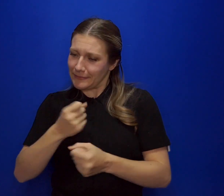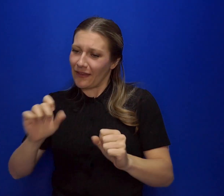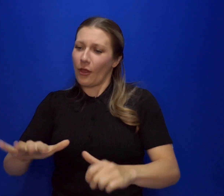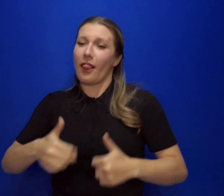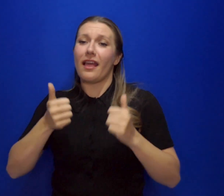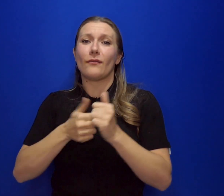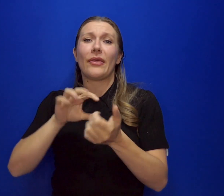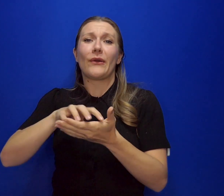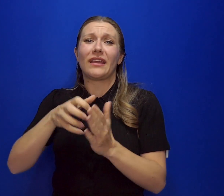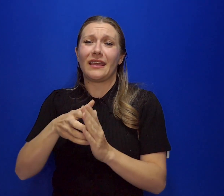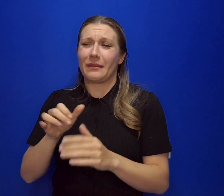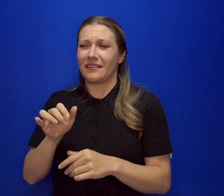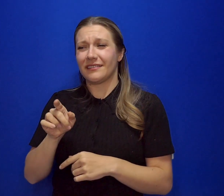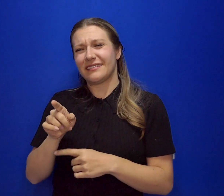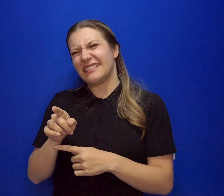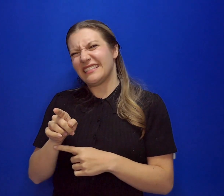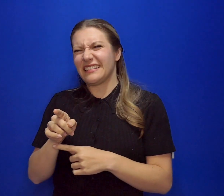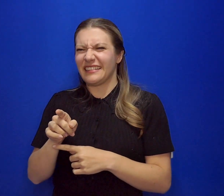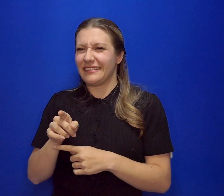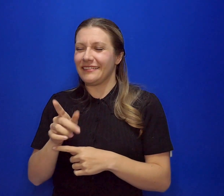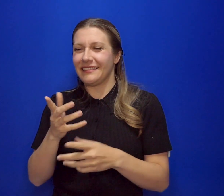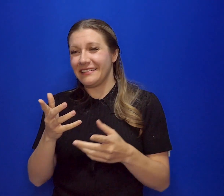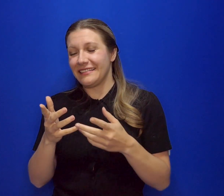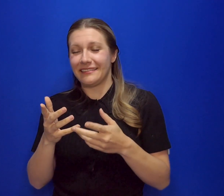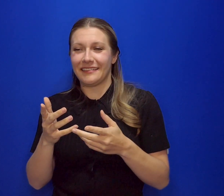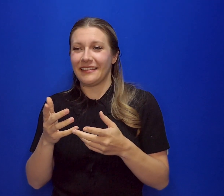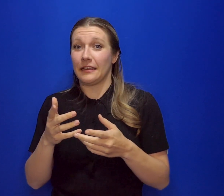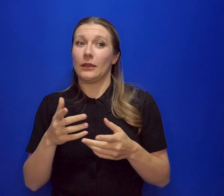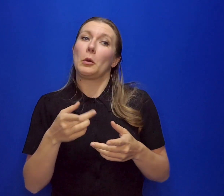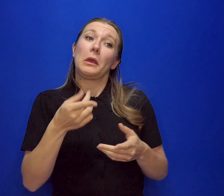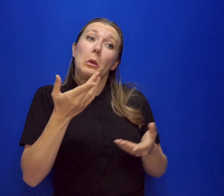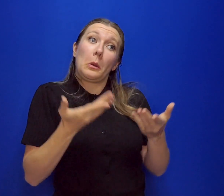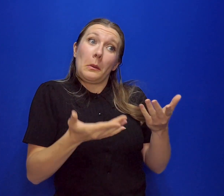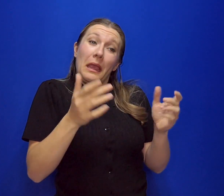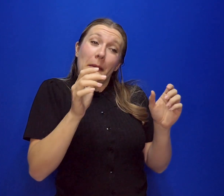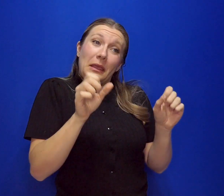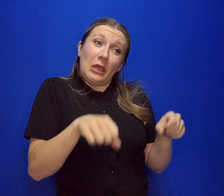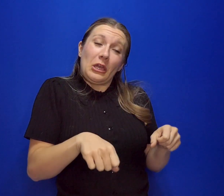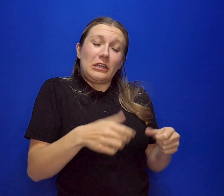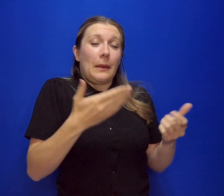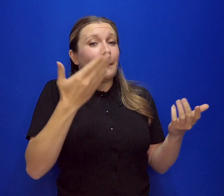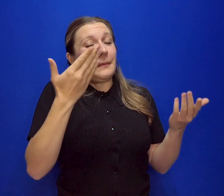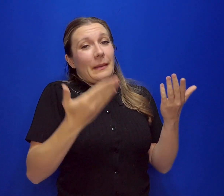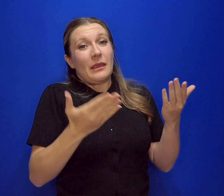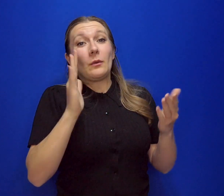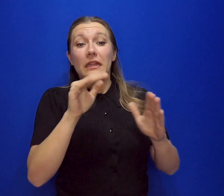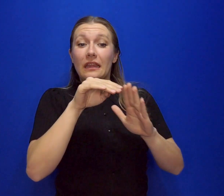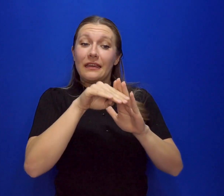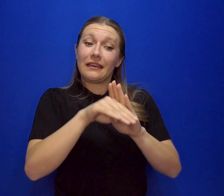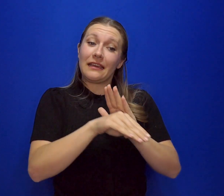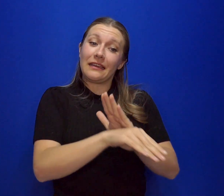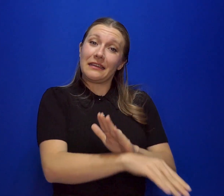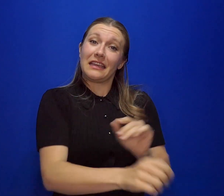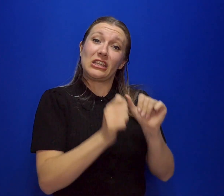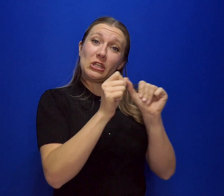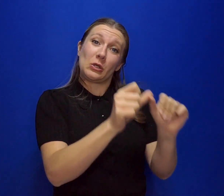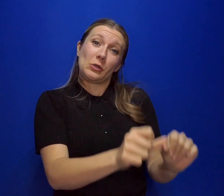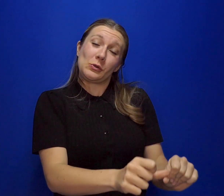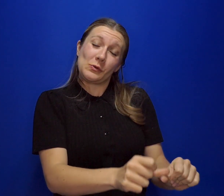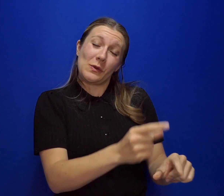nah, what? No, you didn't. You stopped. We could have. Who knows how much it was going to dip after, right? Okay.